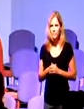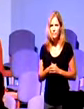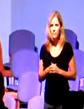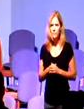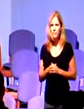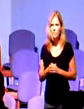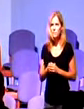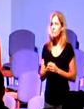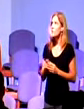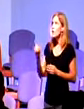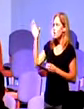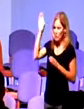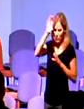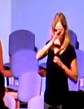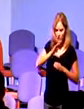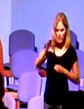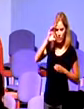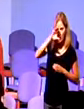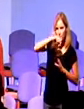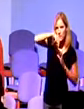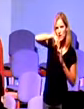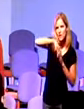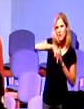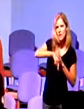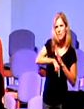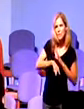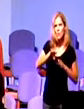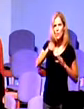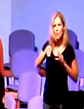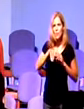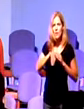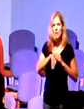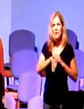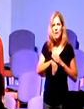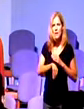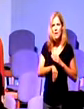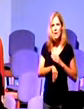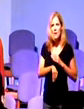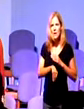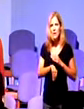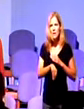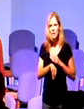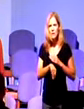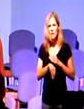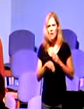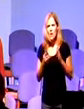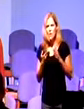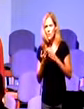Much deeper within.